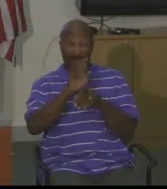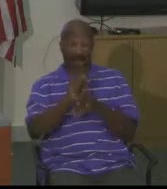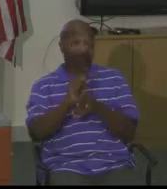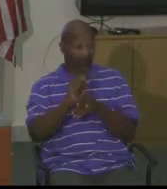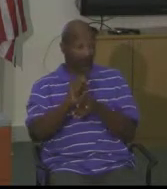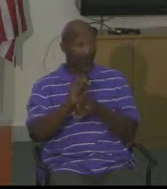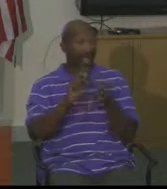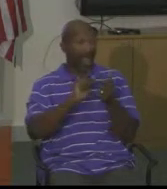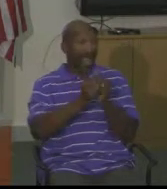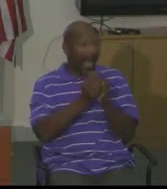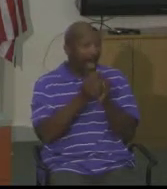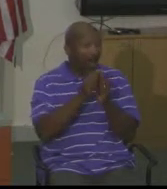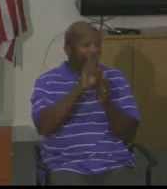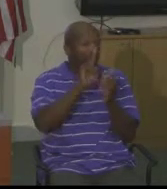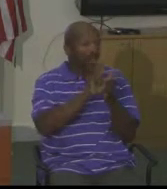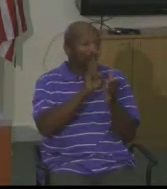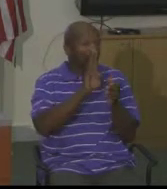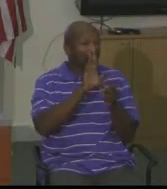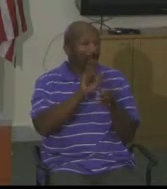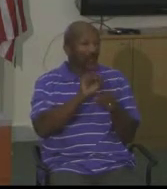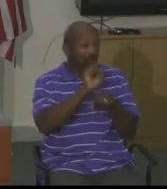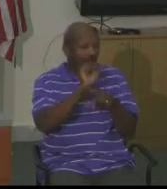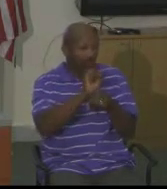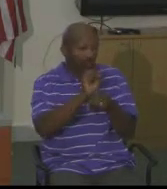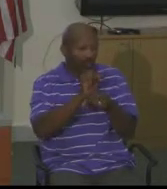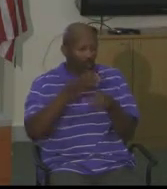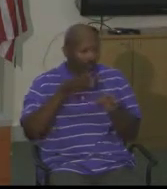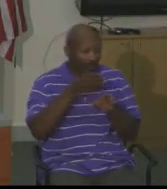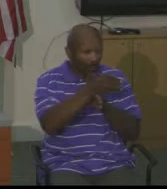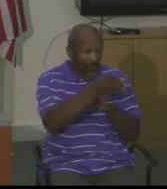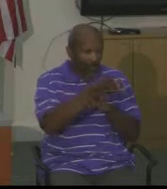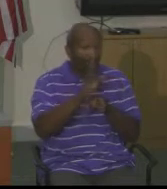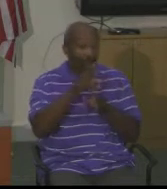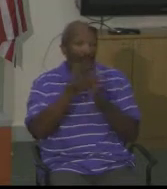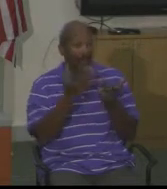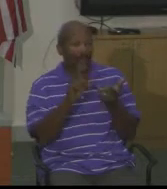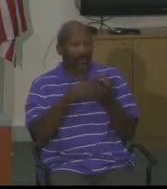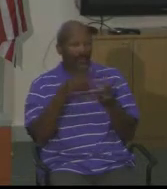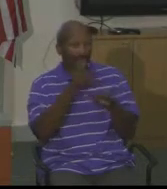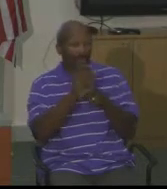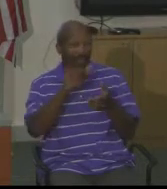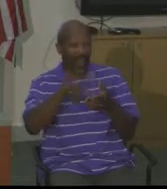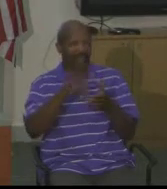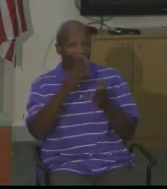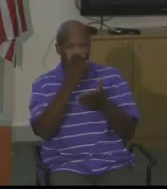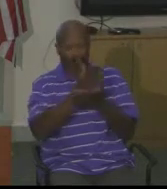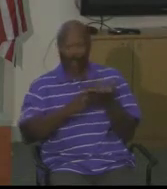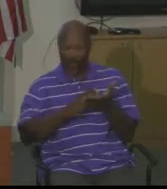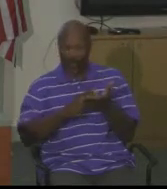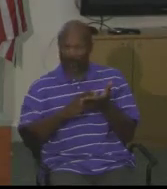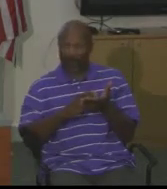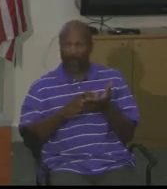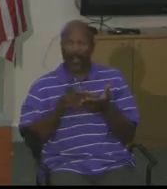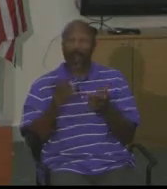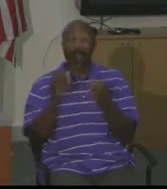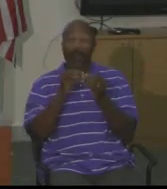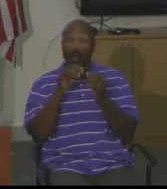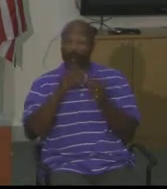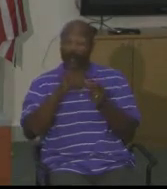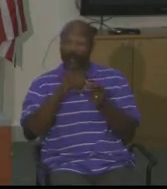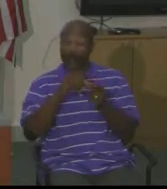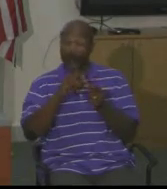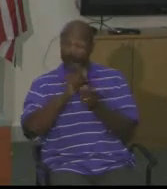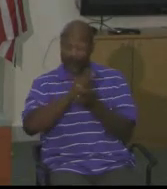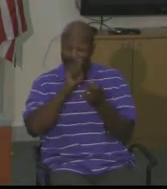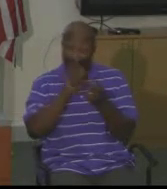and how the video bus works. We're going to wait until we get to the video section. We're not going to go specific on